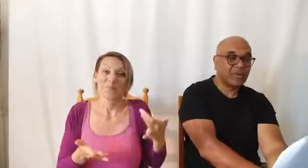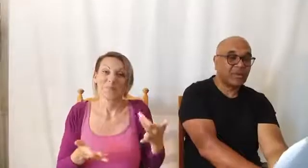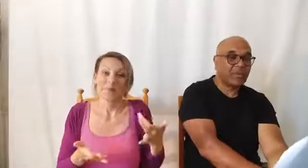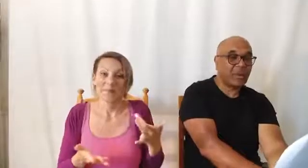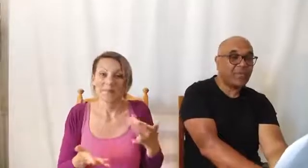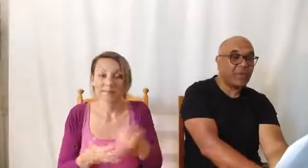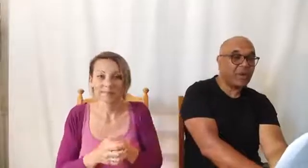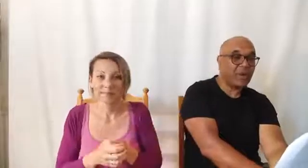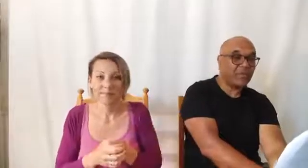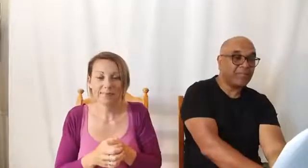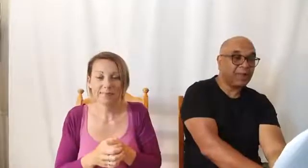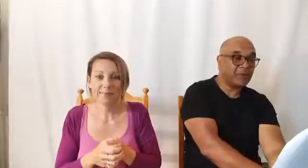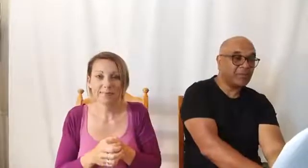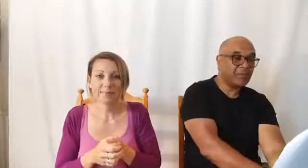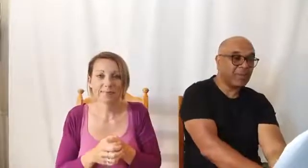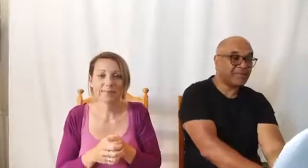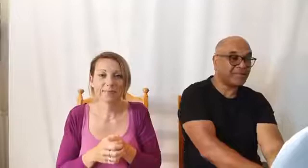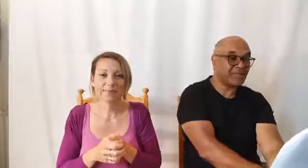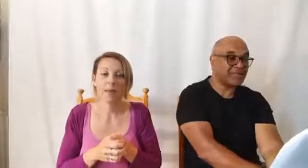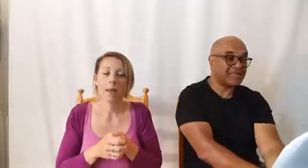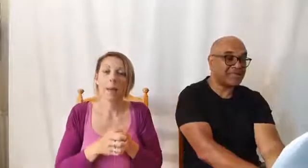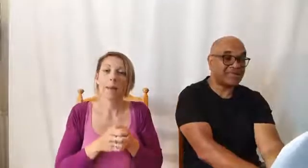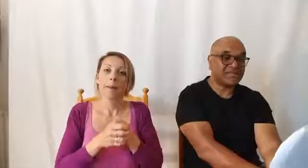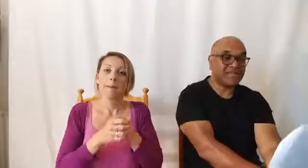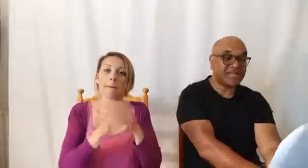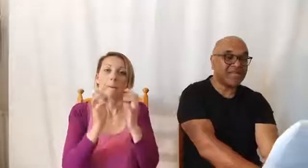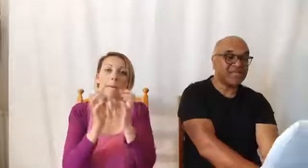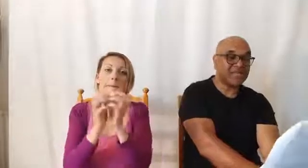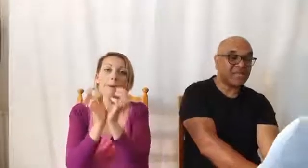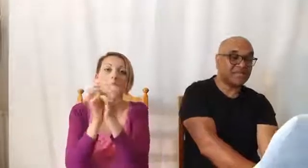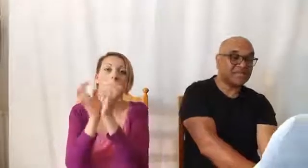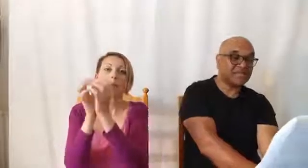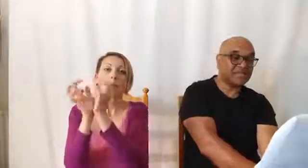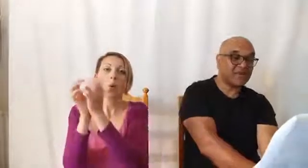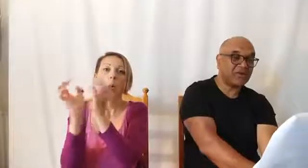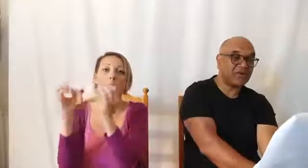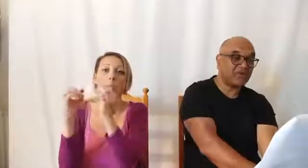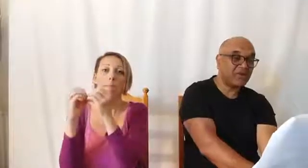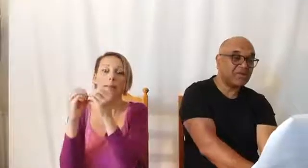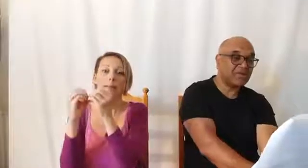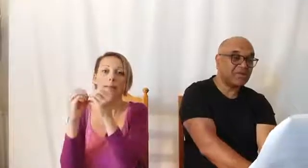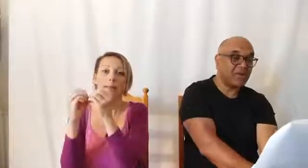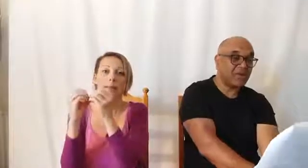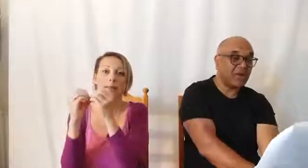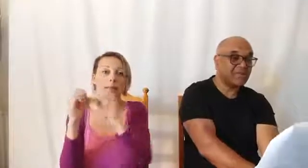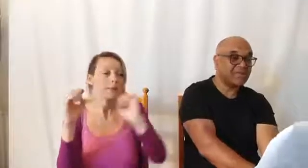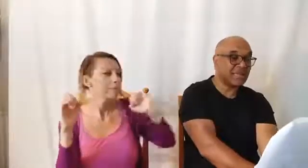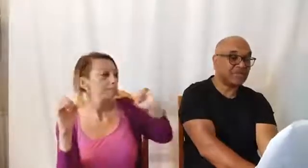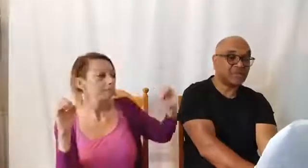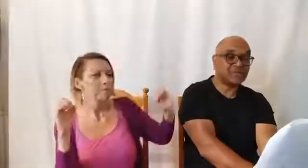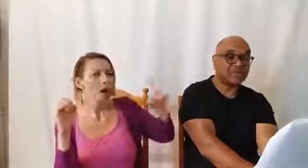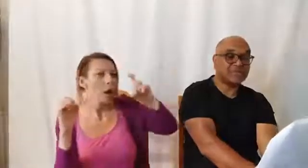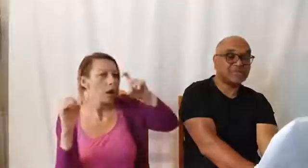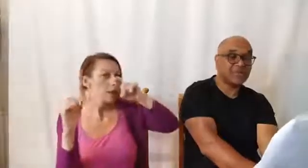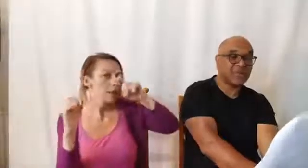One by one, Barnacle Ben's brothers and sisters attached themselves to the surface of rocks and passing animals to start building